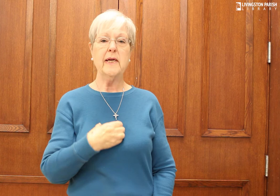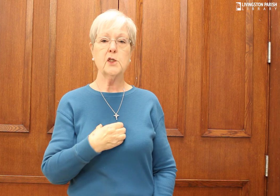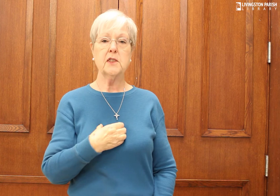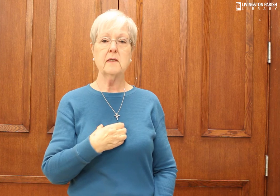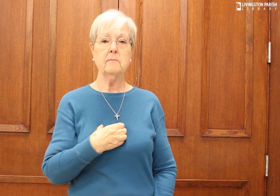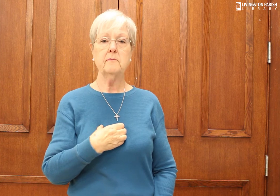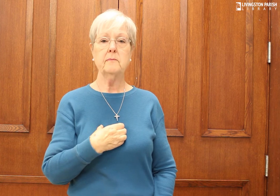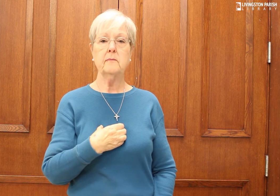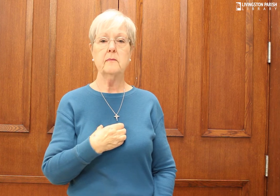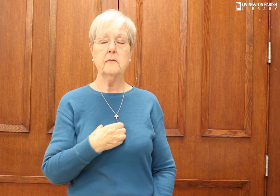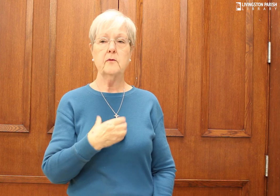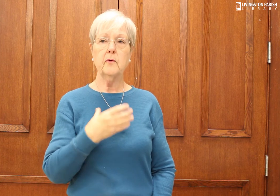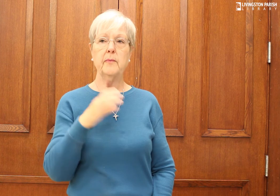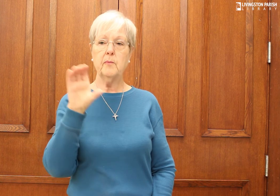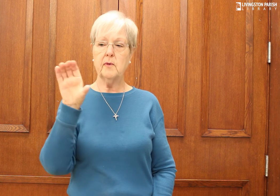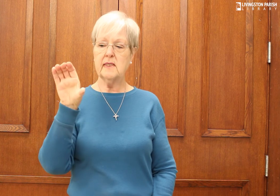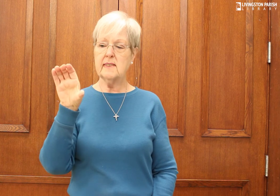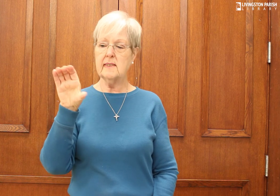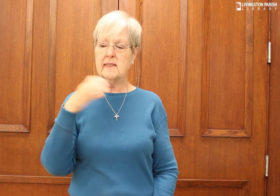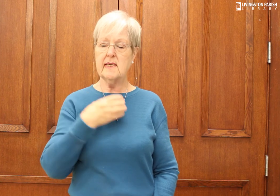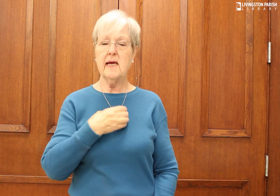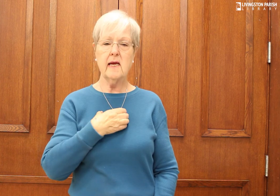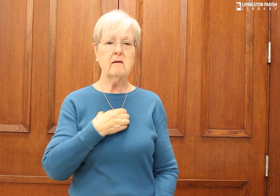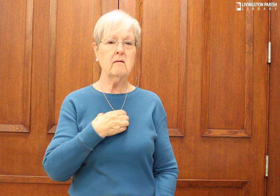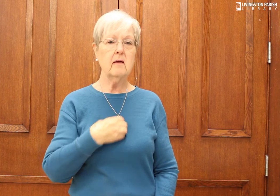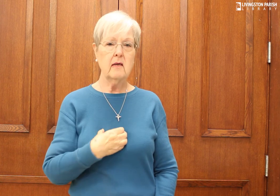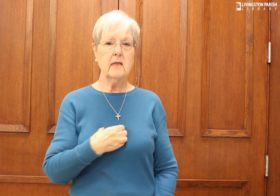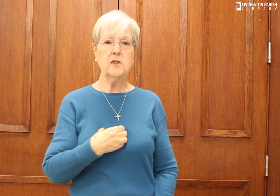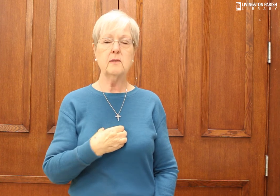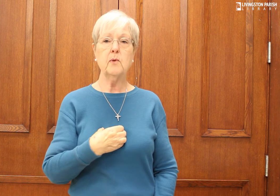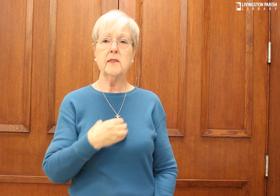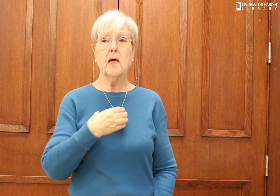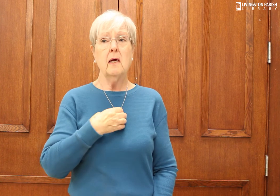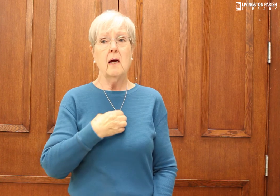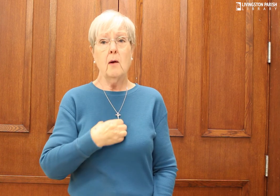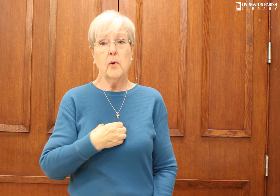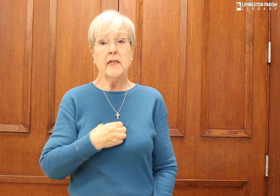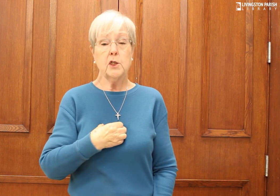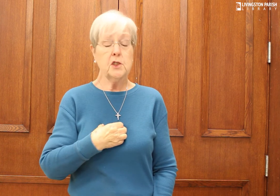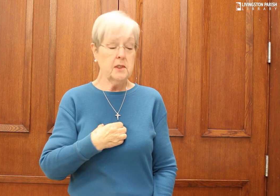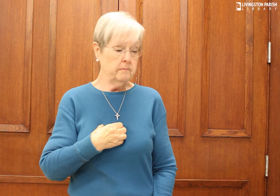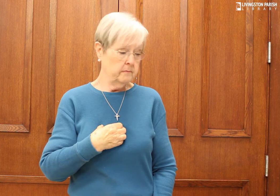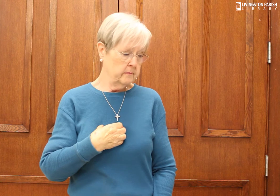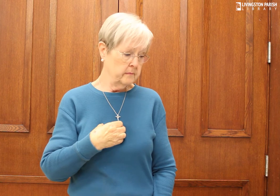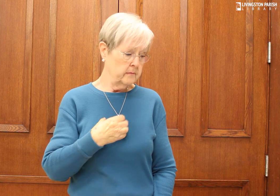Wish. Remember, it's the C hand. You just wish. I wish.